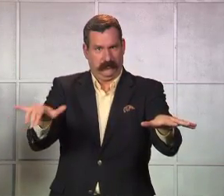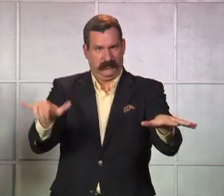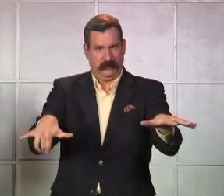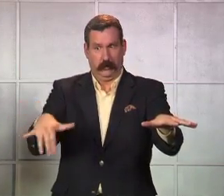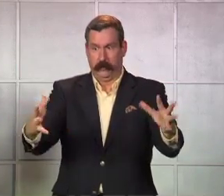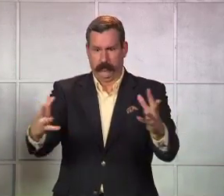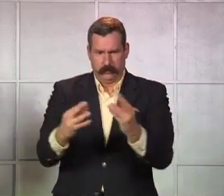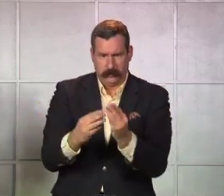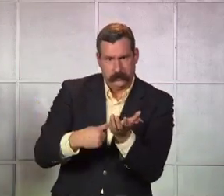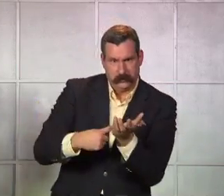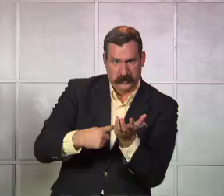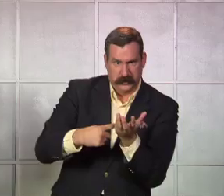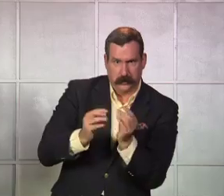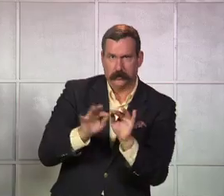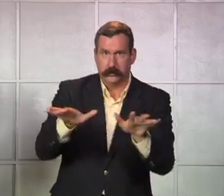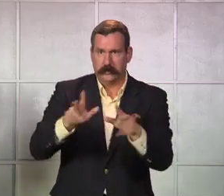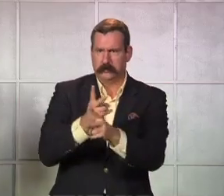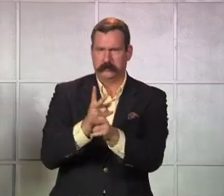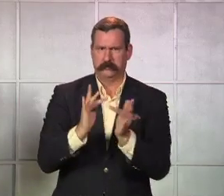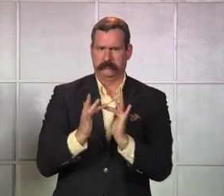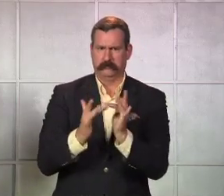themselves how they could establish churches